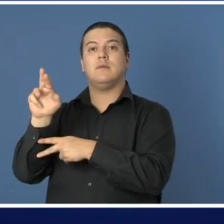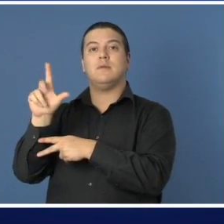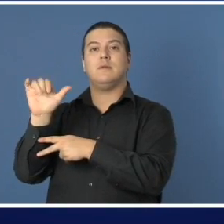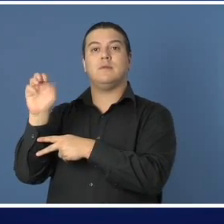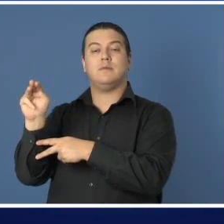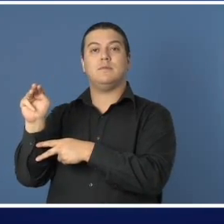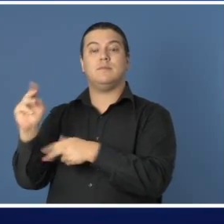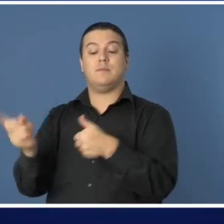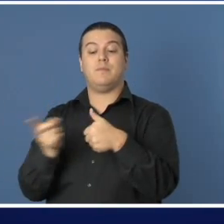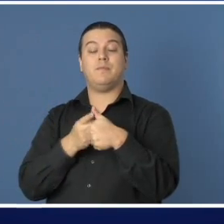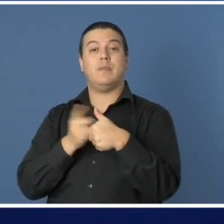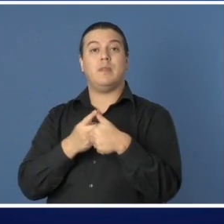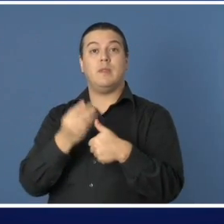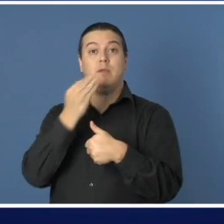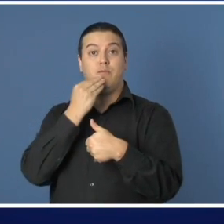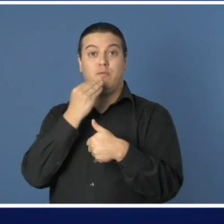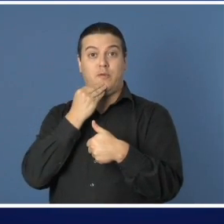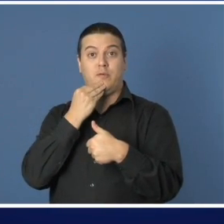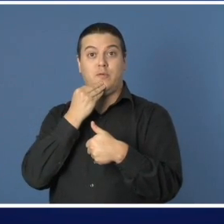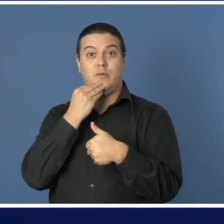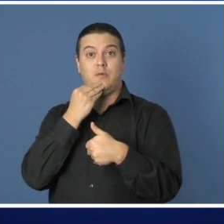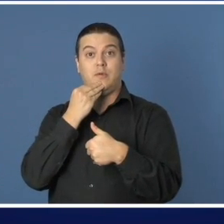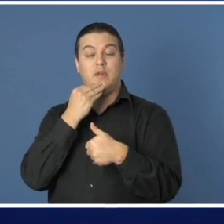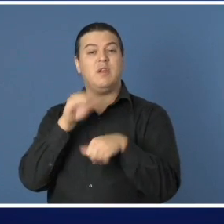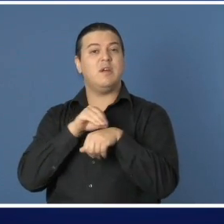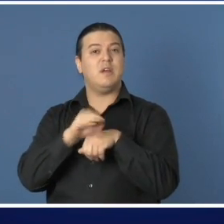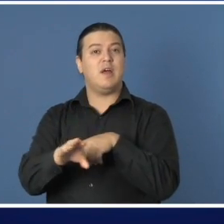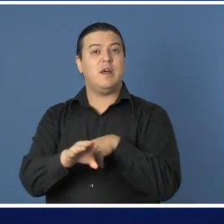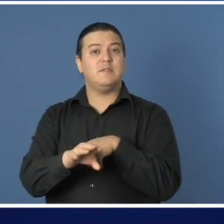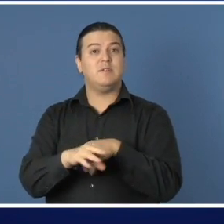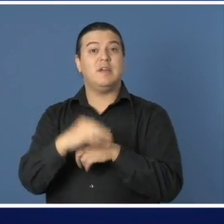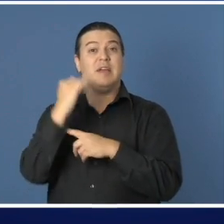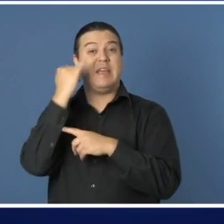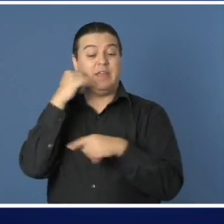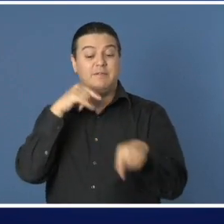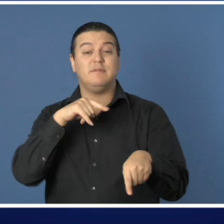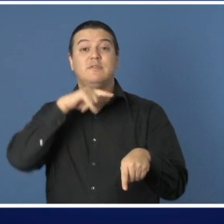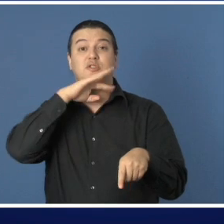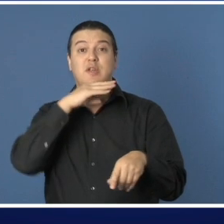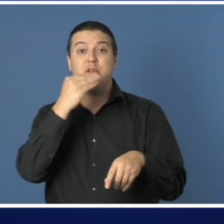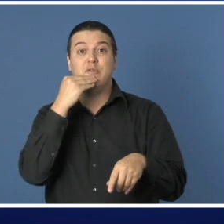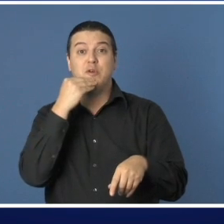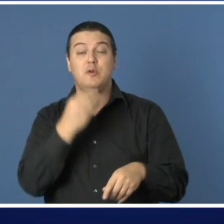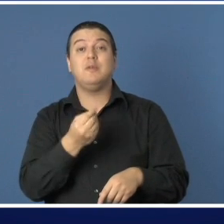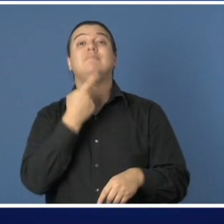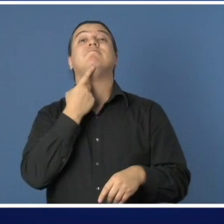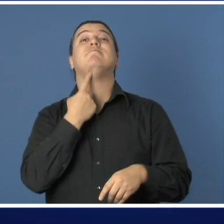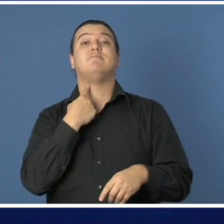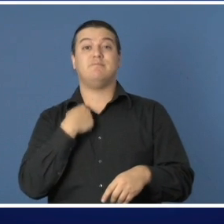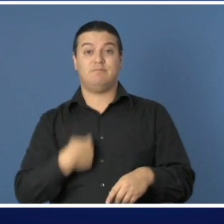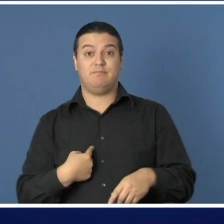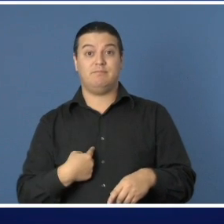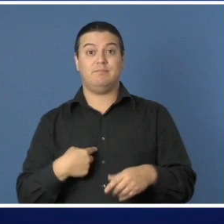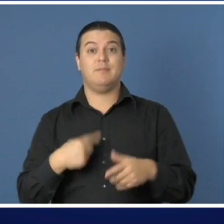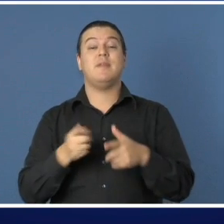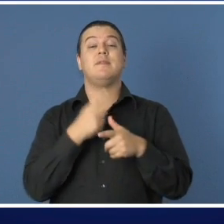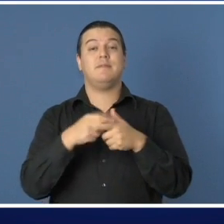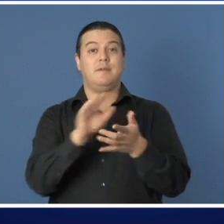Foodborne botulism is caused by eating foods that contain the botulism toxin.